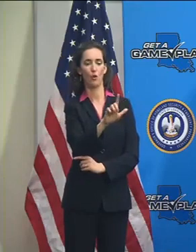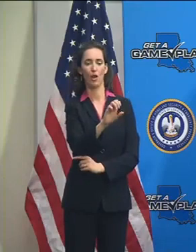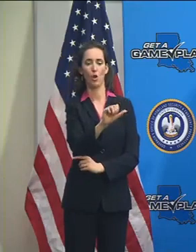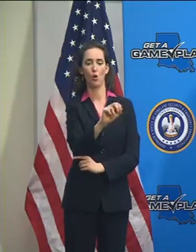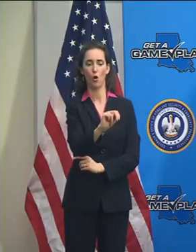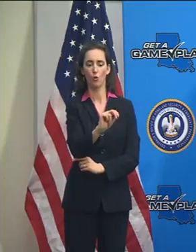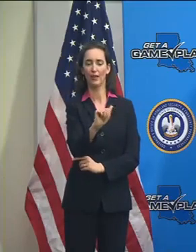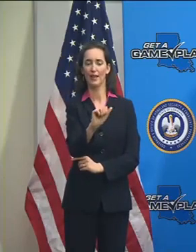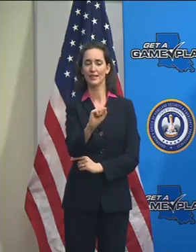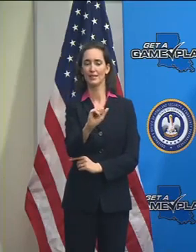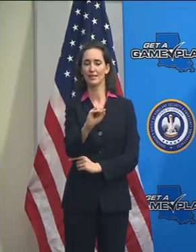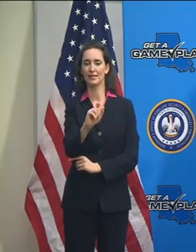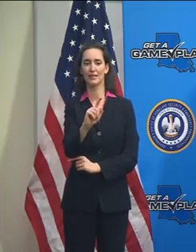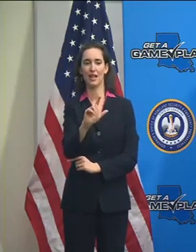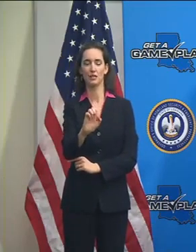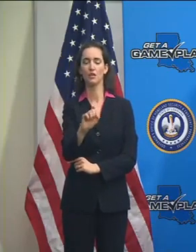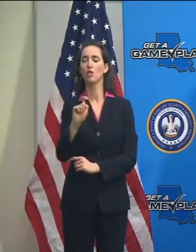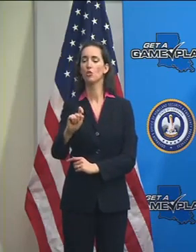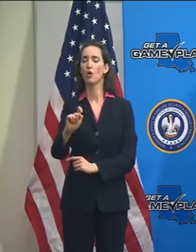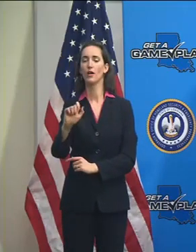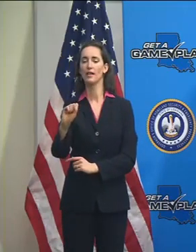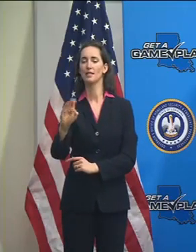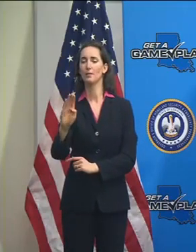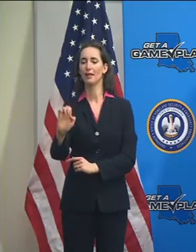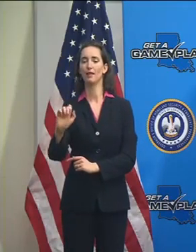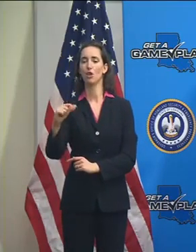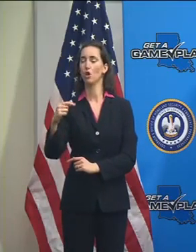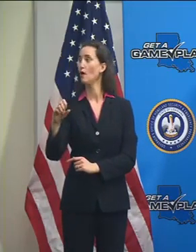disasterloanassistance.sba.gov, or you can call